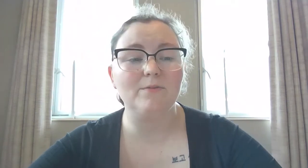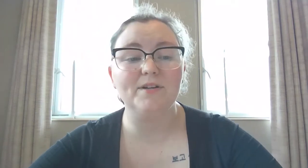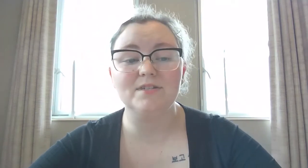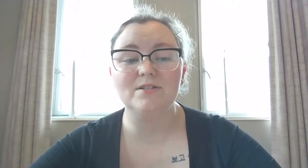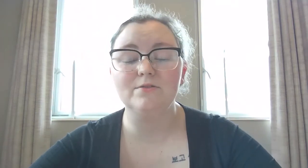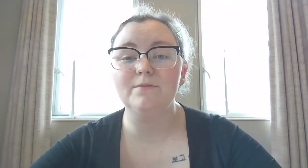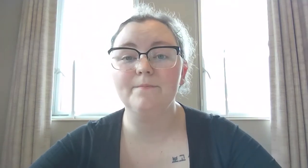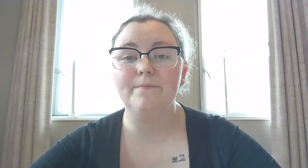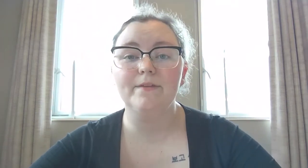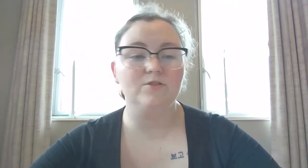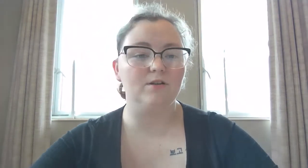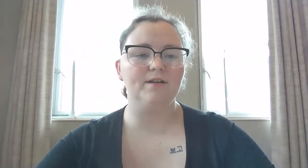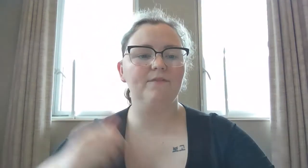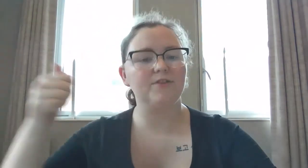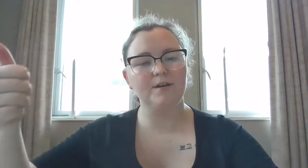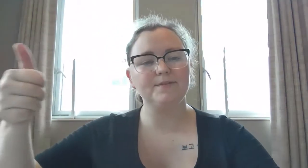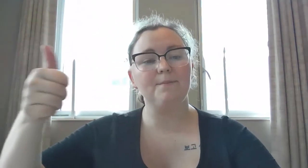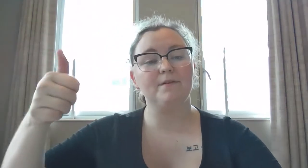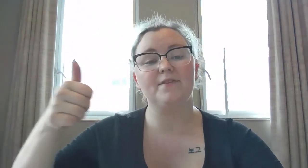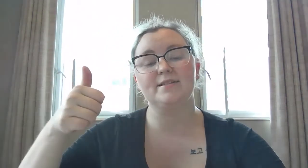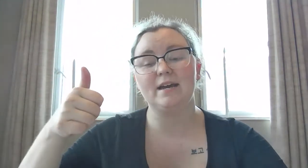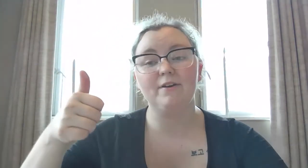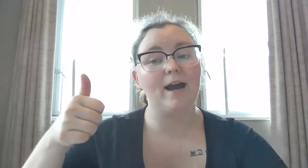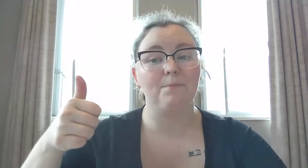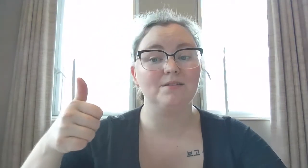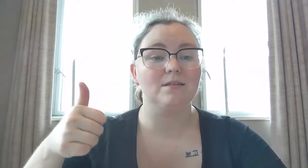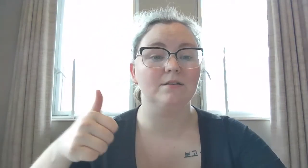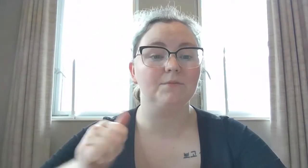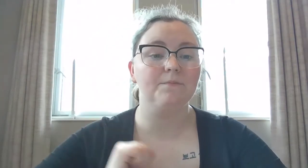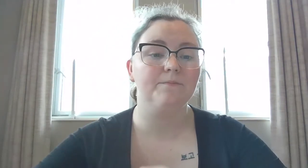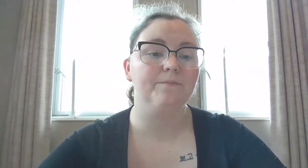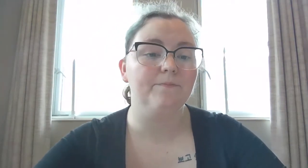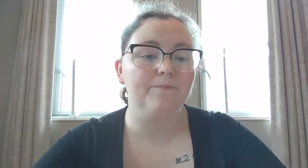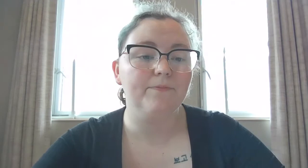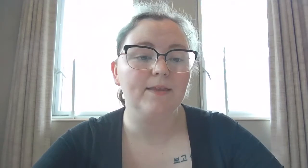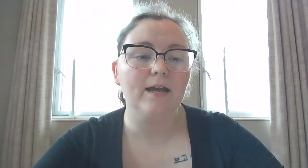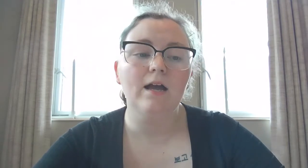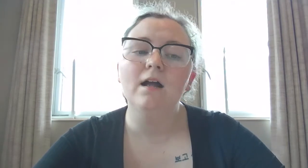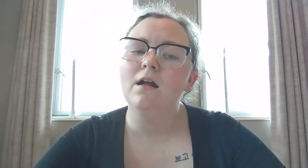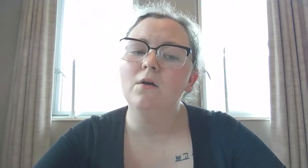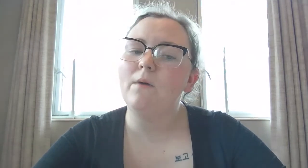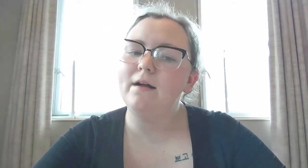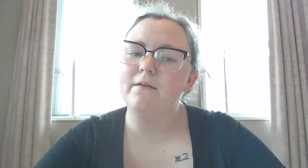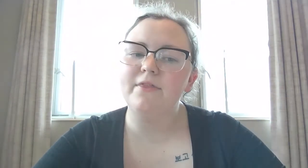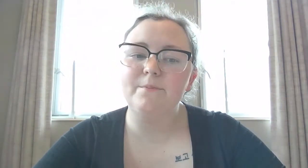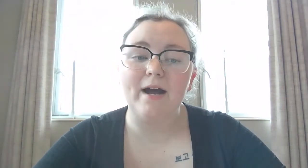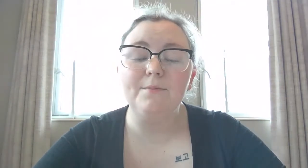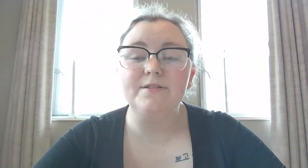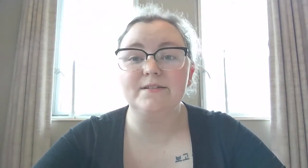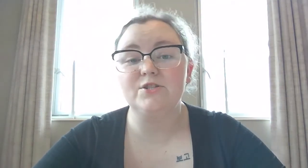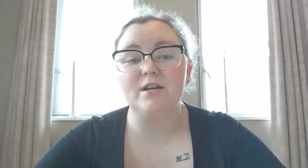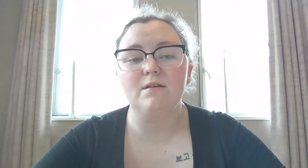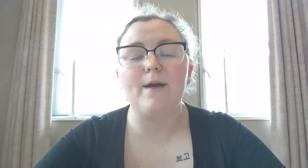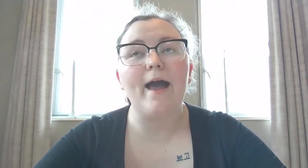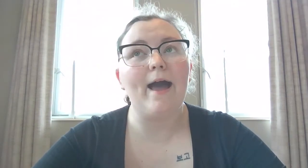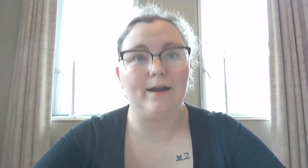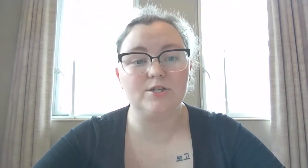do? Jury, give a thumbs up if that's ever happened to you. Well, the Bible says Jacob actually